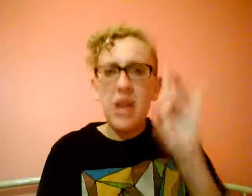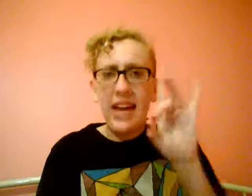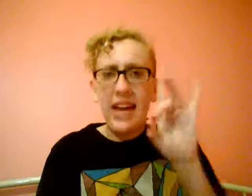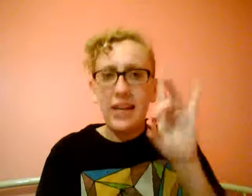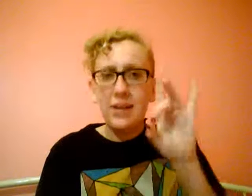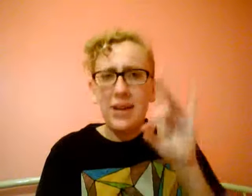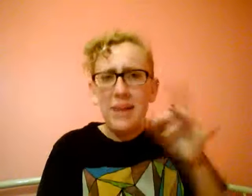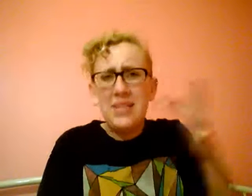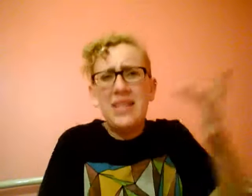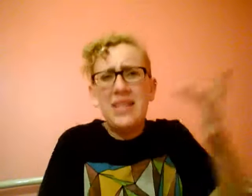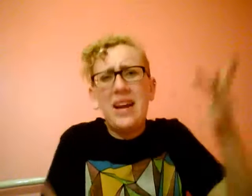Number eight, I'm sick.